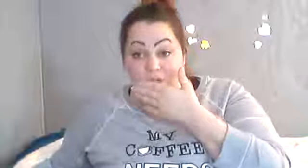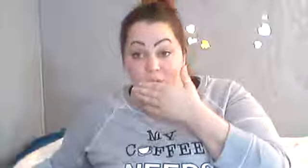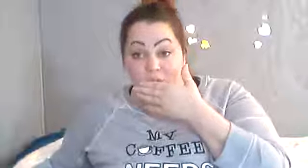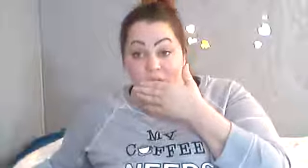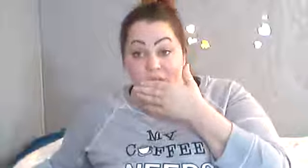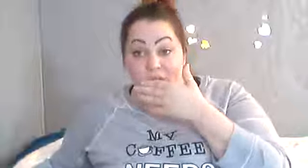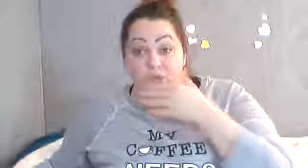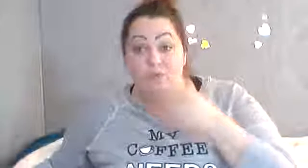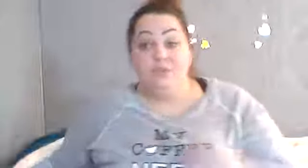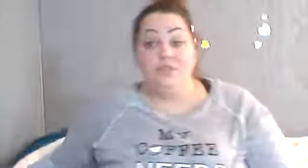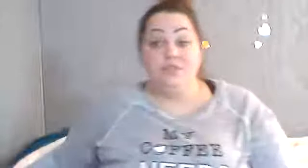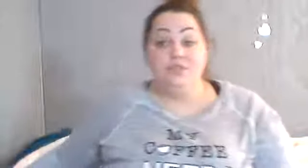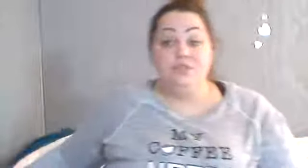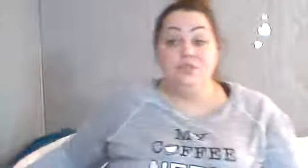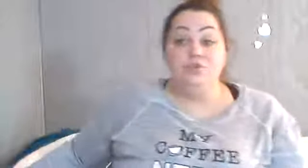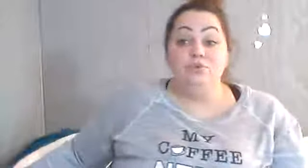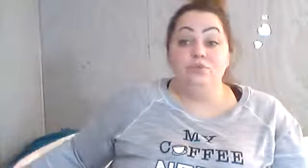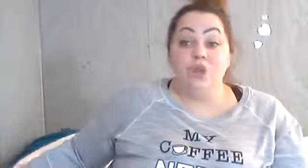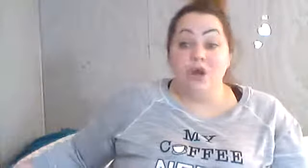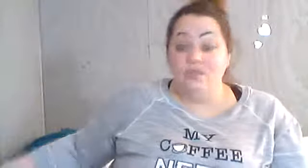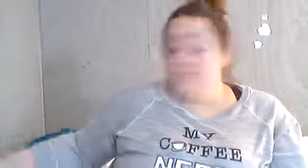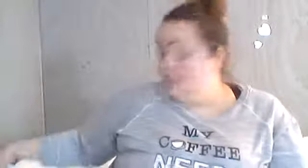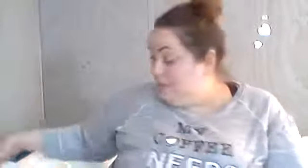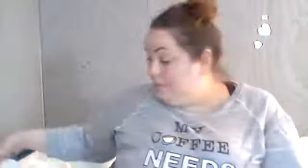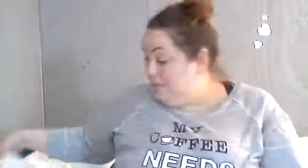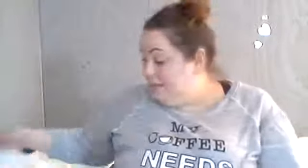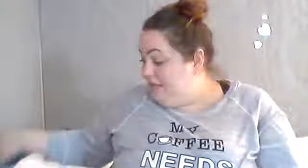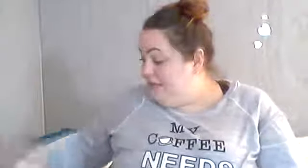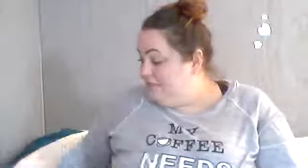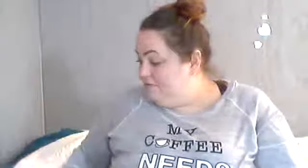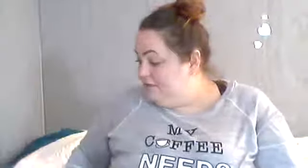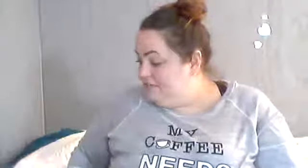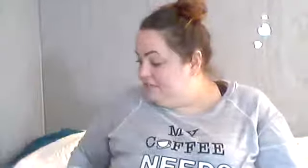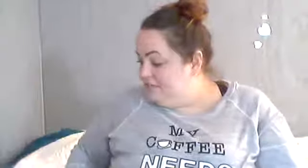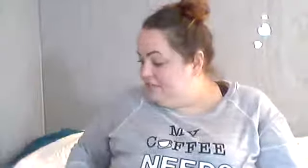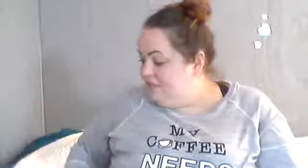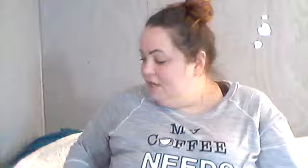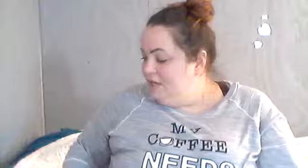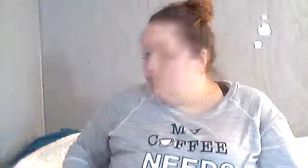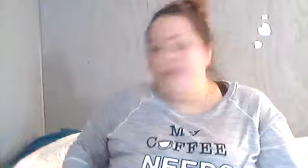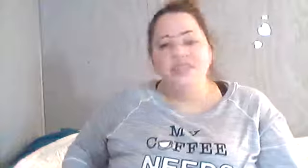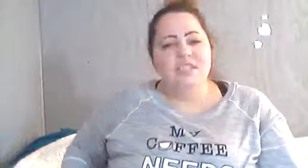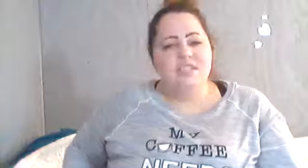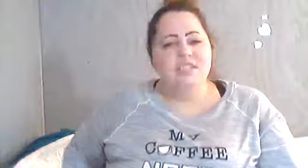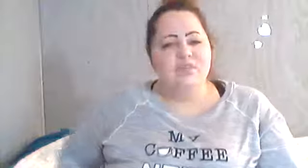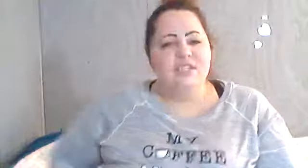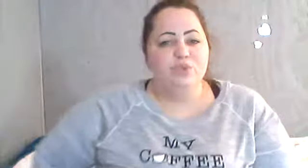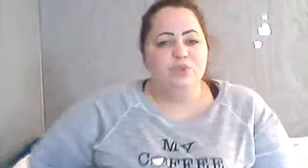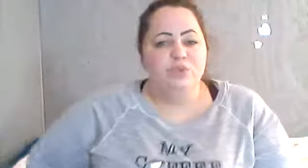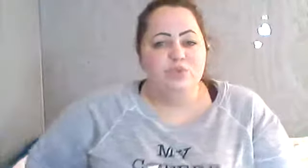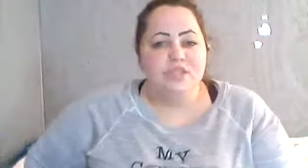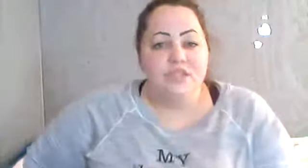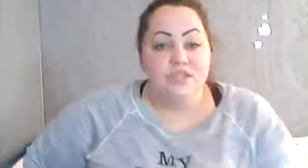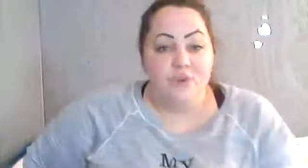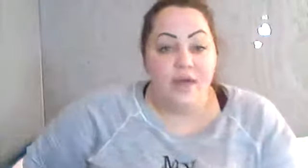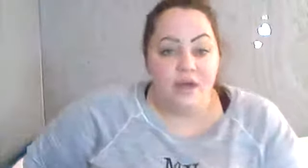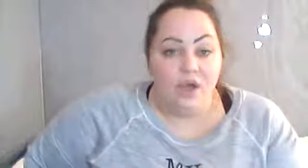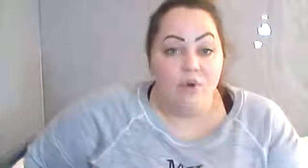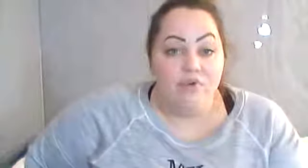are not the only person to talk to me about the elevator incident. So I think that's the first thing we'll do on Tuesday is go ahead and go over the